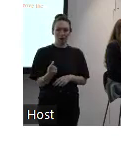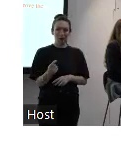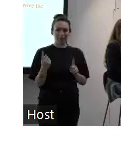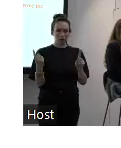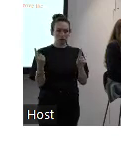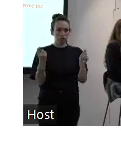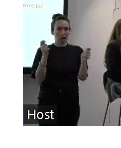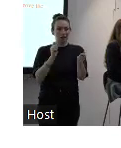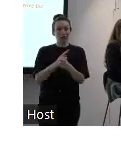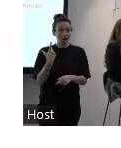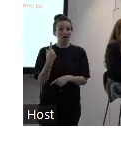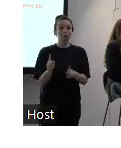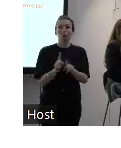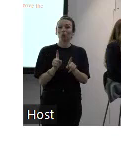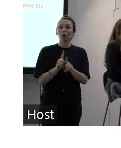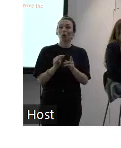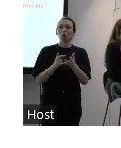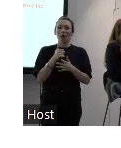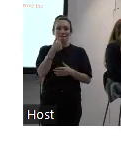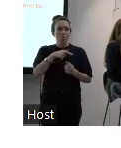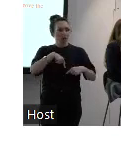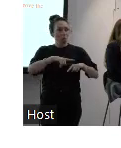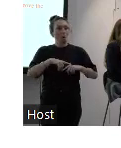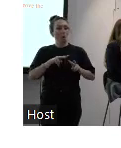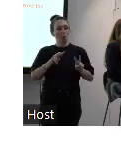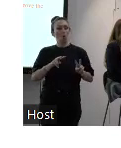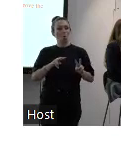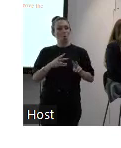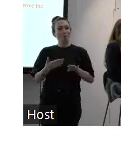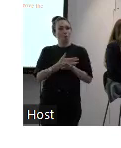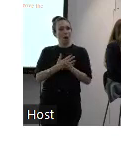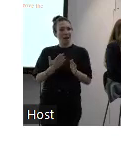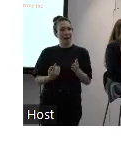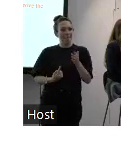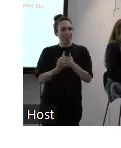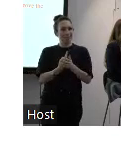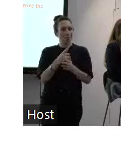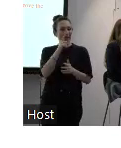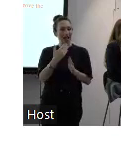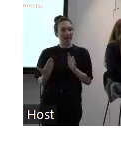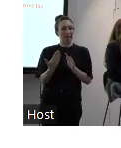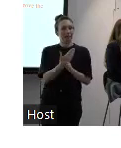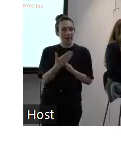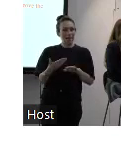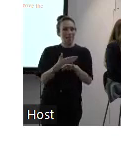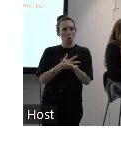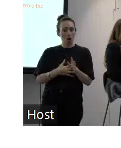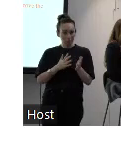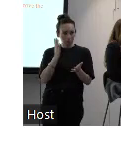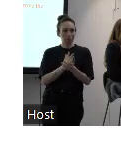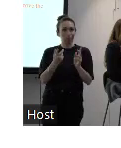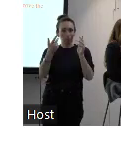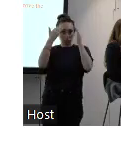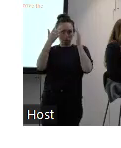by taking a more active approach, a more proactive approach in intervention, we can really change the entire trajectory of these